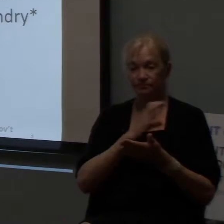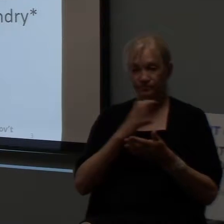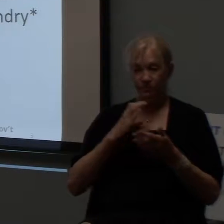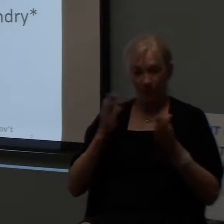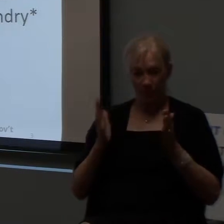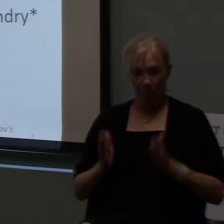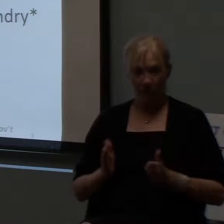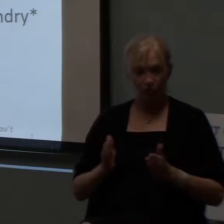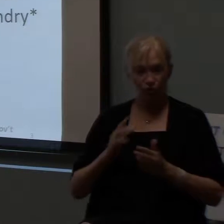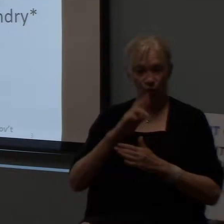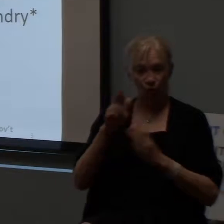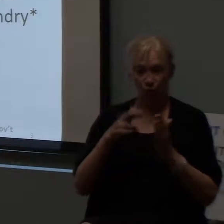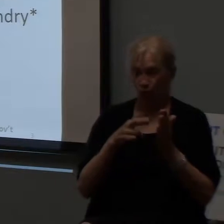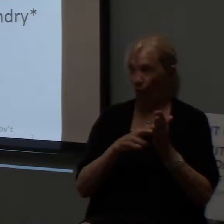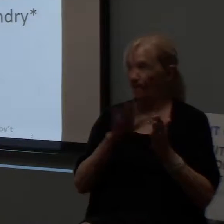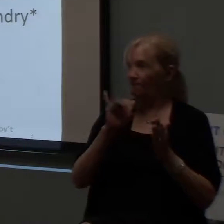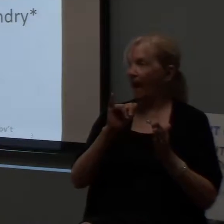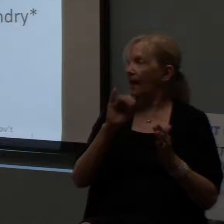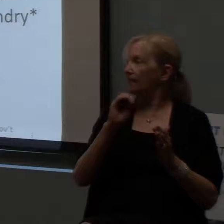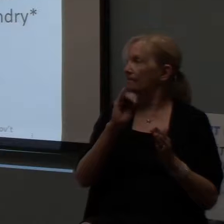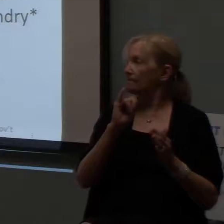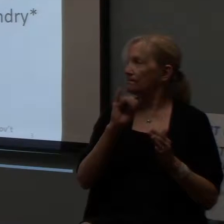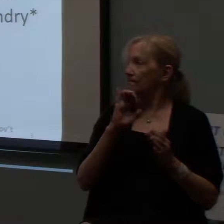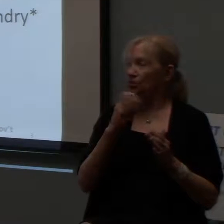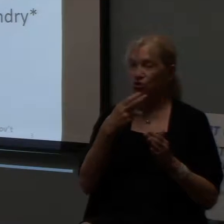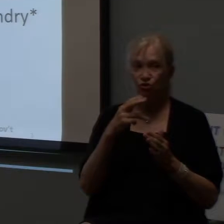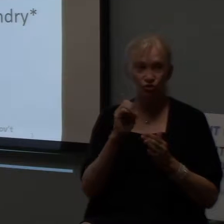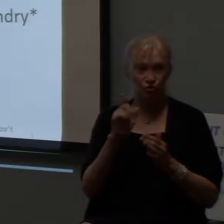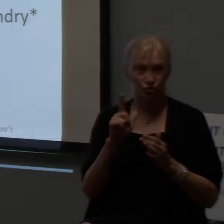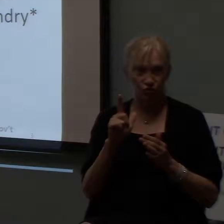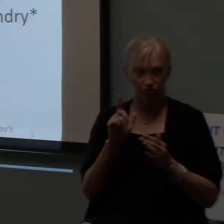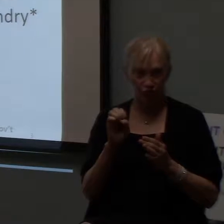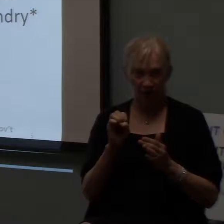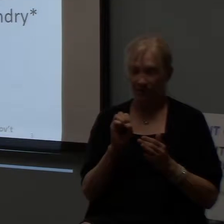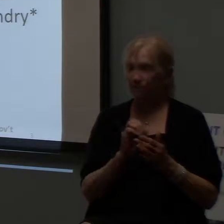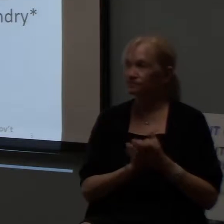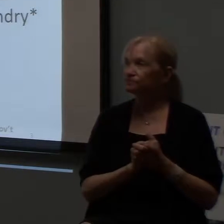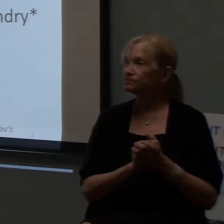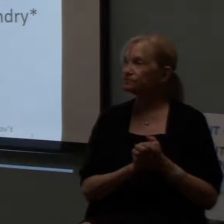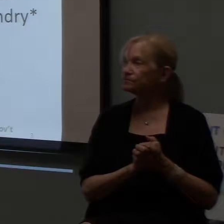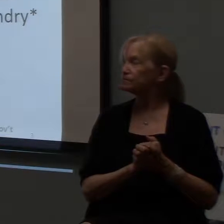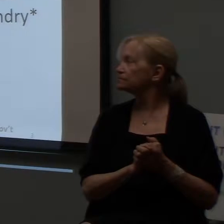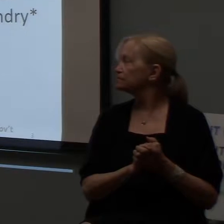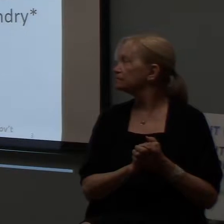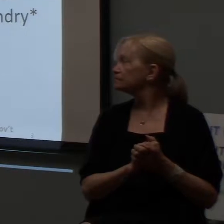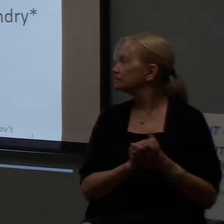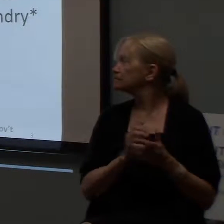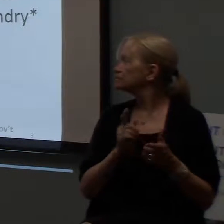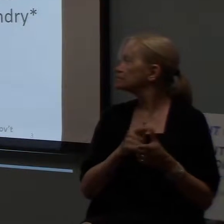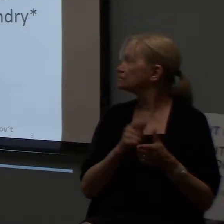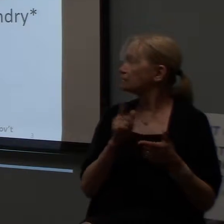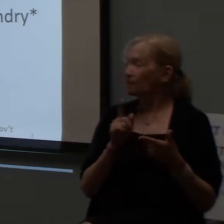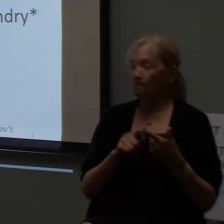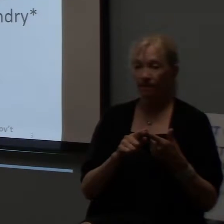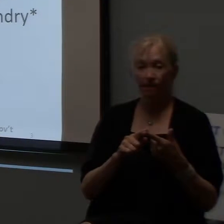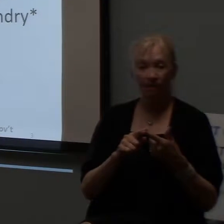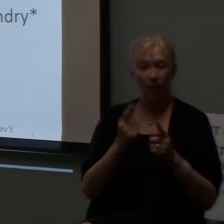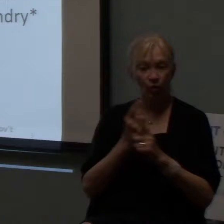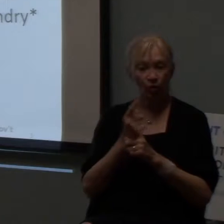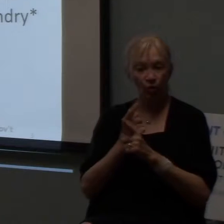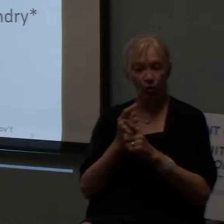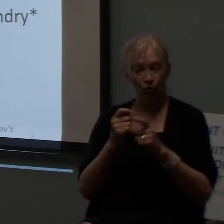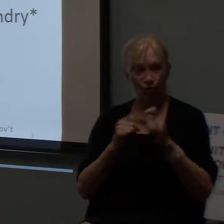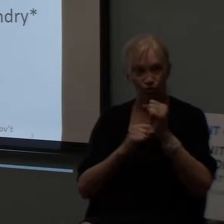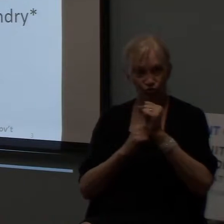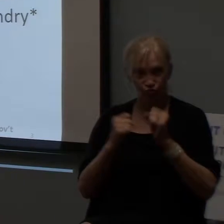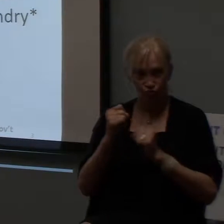current role by Michelle Krasik, Deputy to the Board of County Commissioners. Current structure by Mary